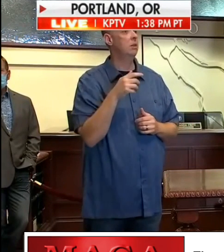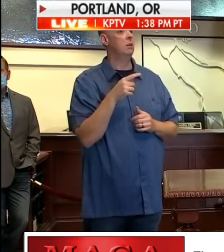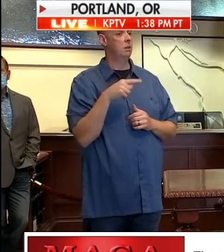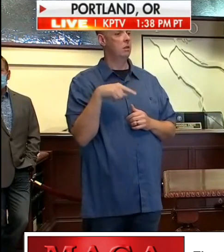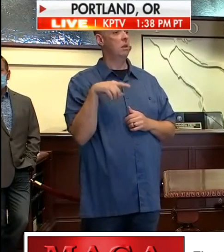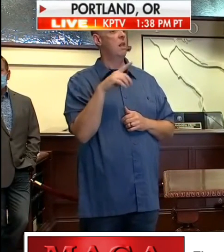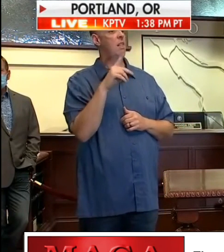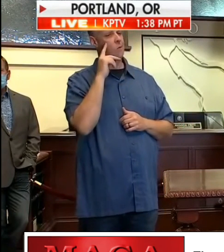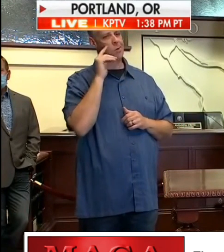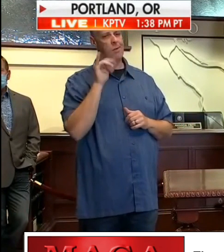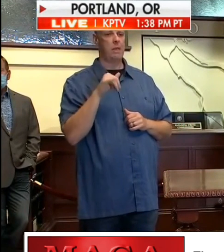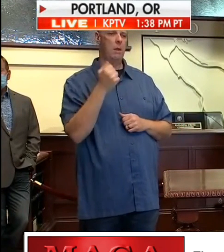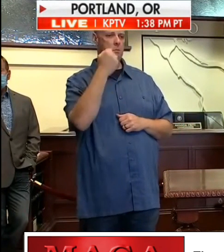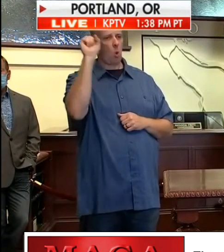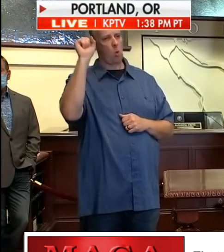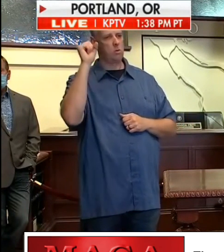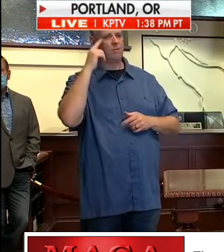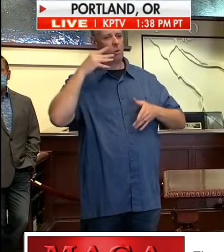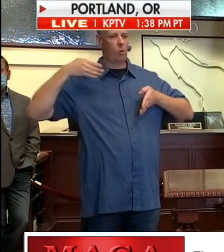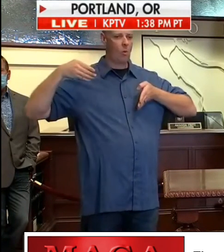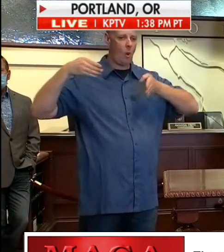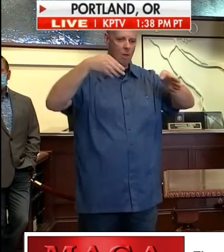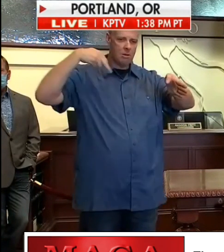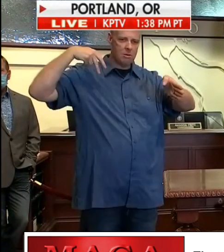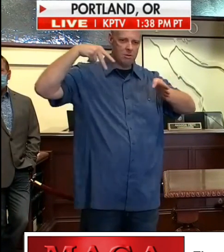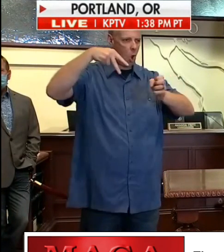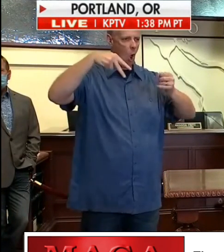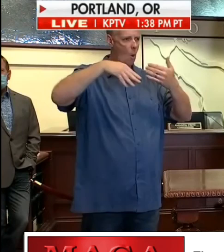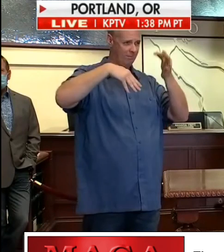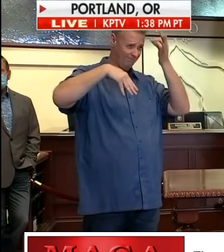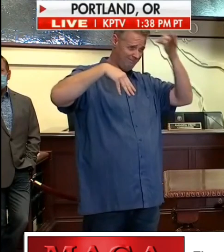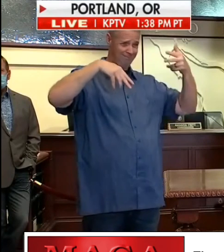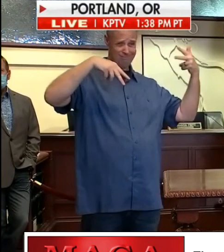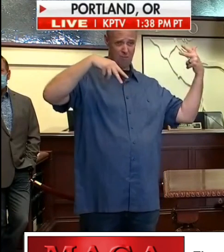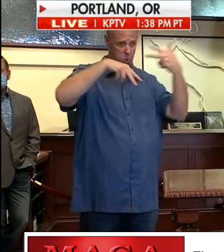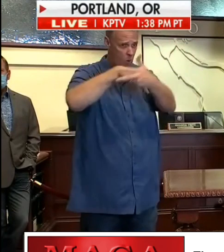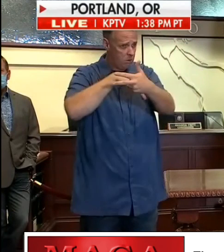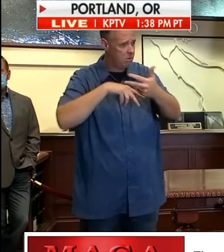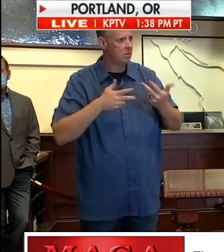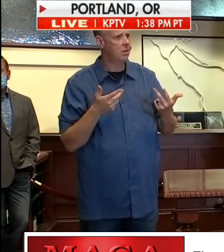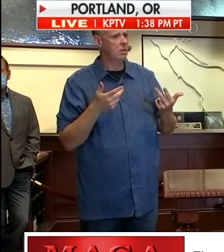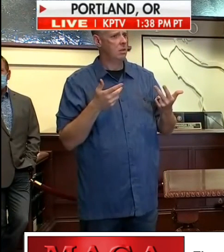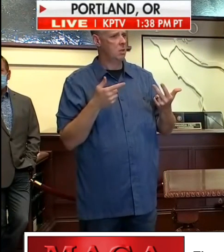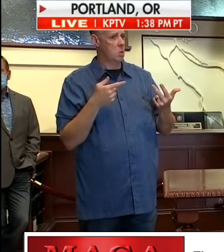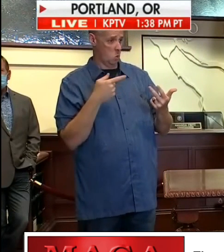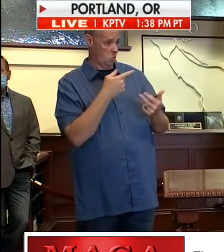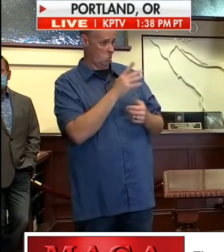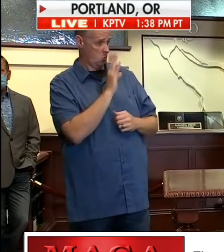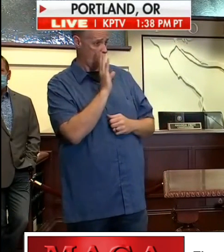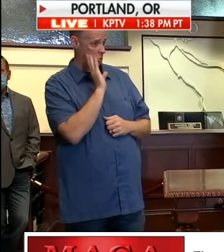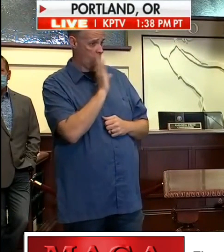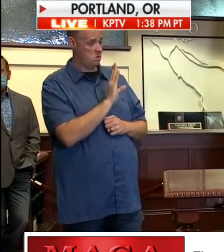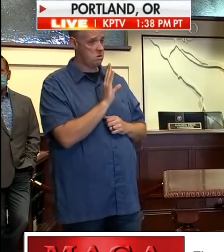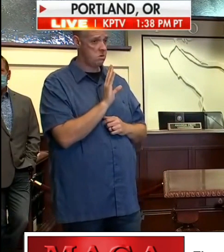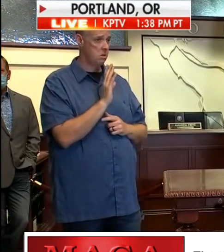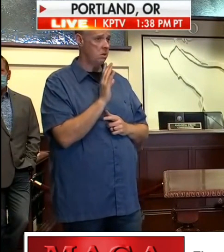Protesters were in the crosswalks and cars were driving through and almost running over them. Are you going to be